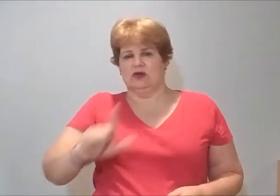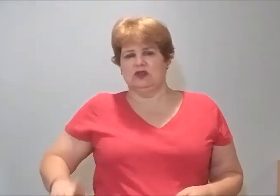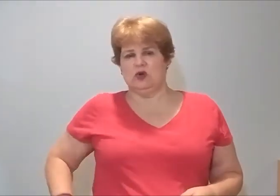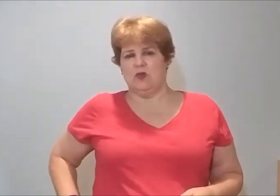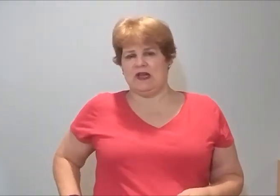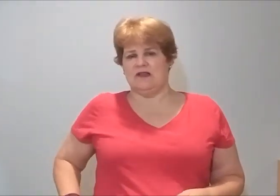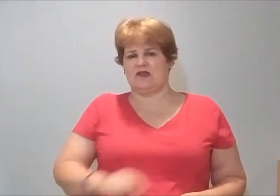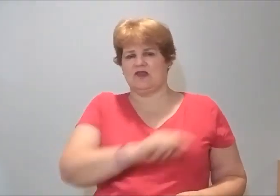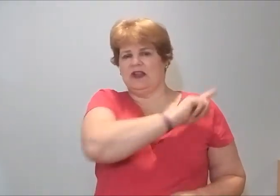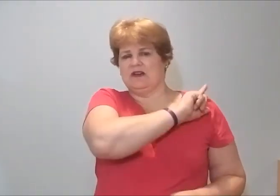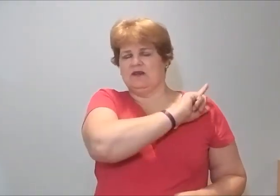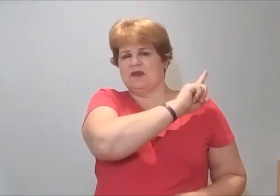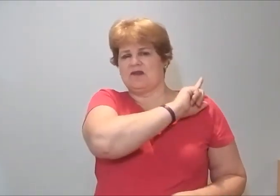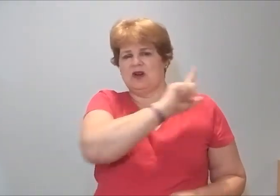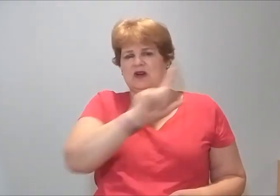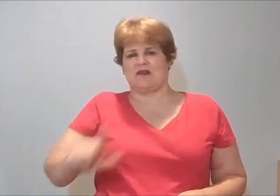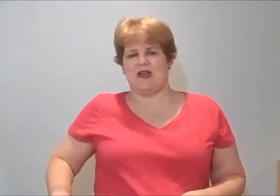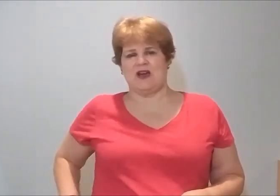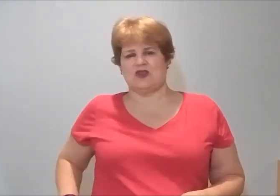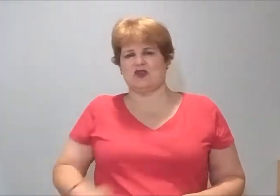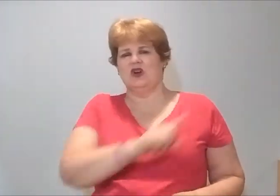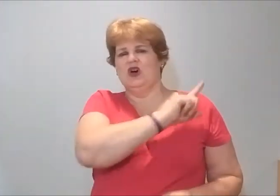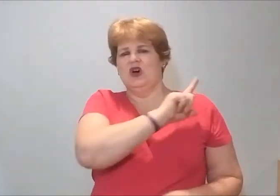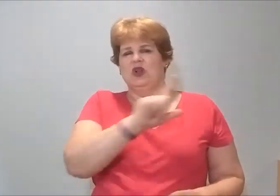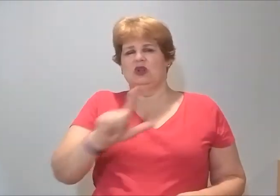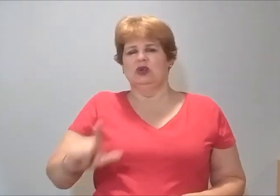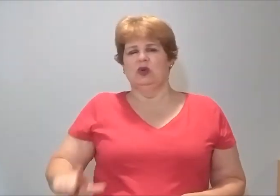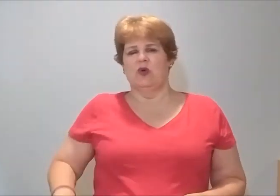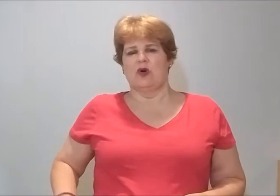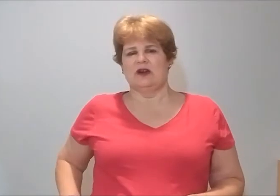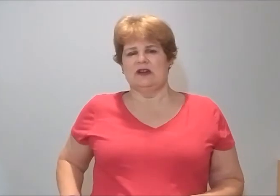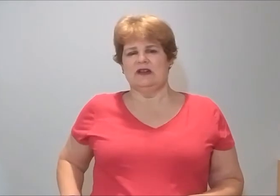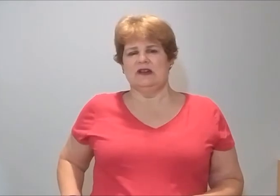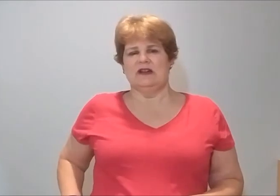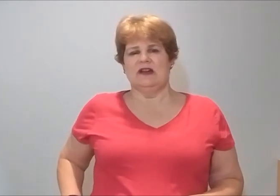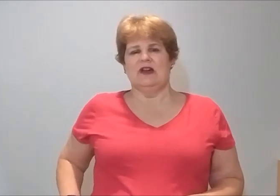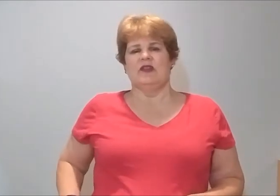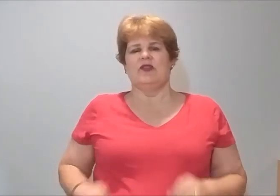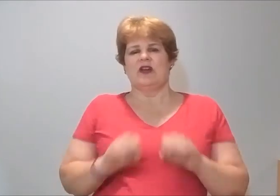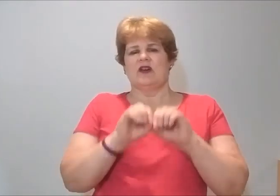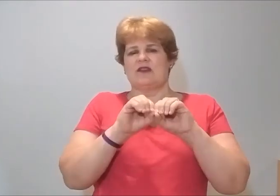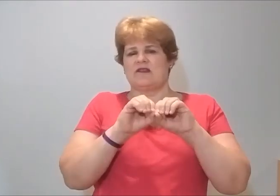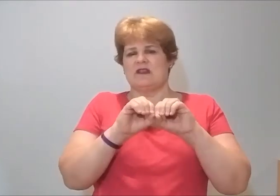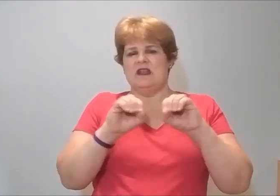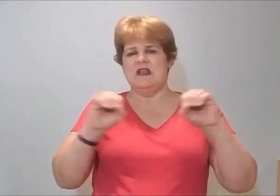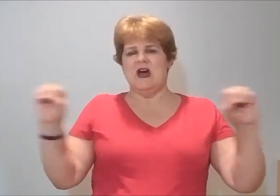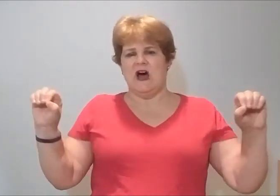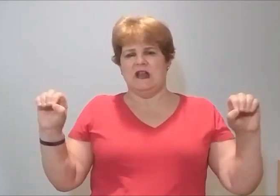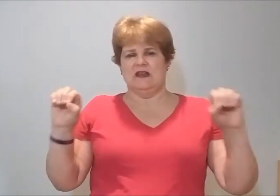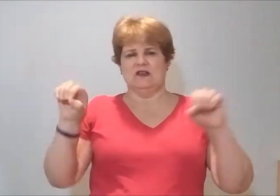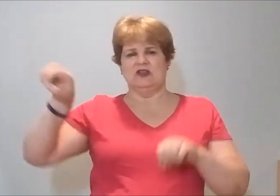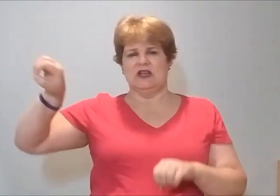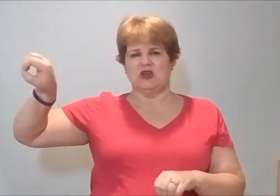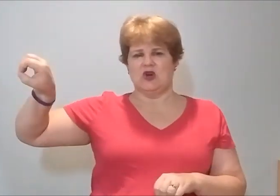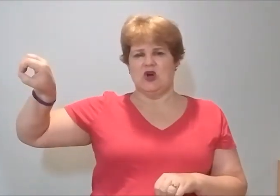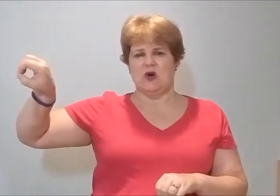to waist, like a Miss America sash. Lord, there is none. You take your O